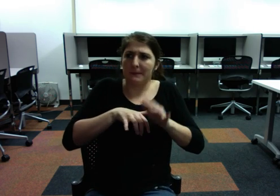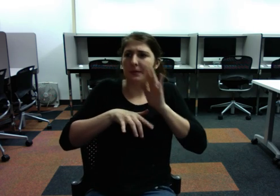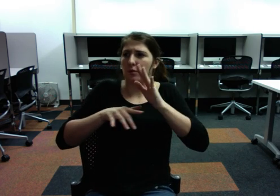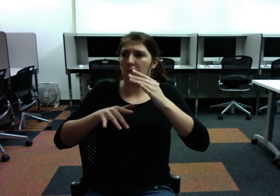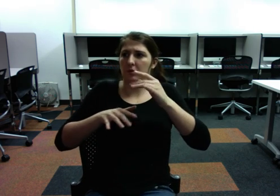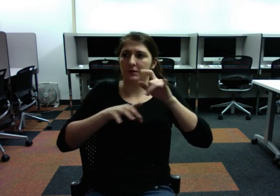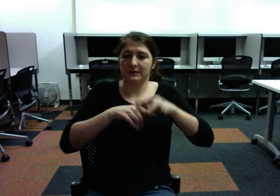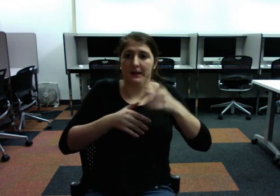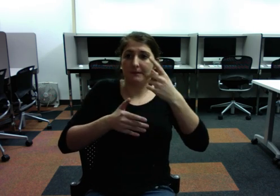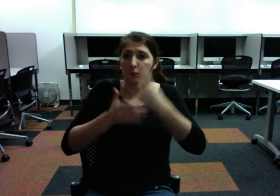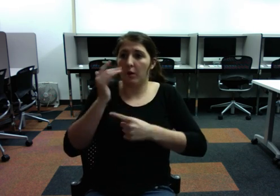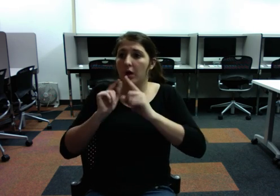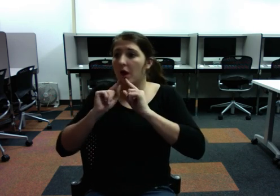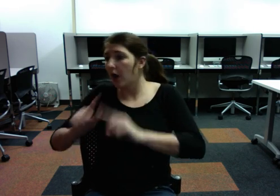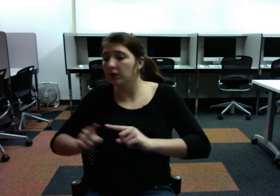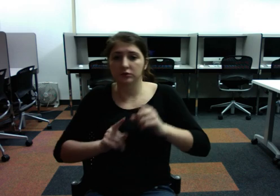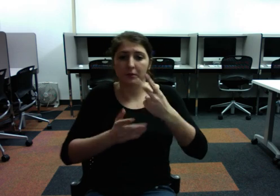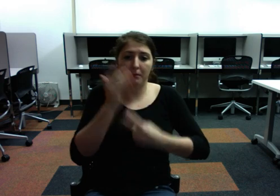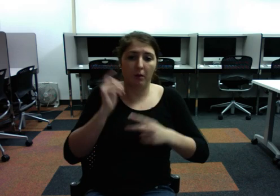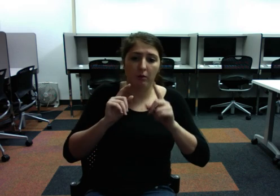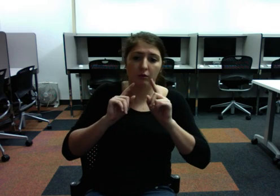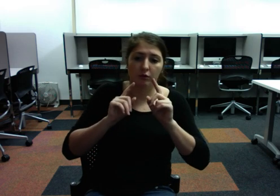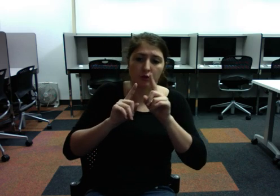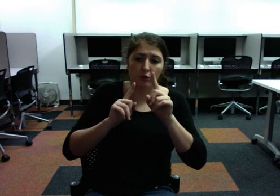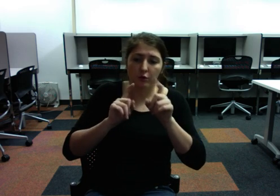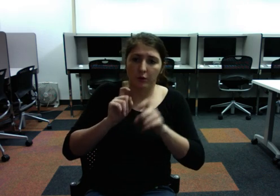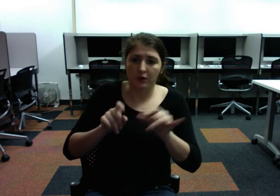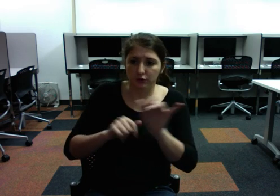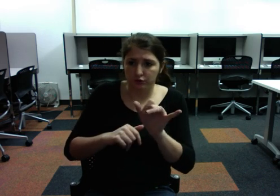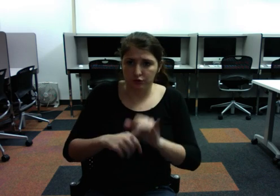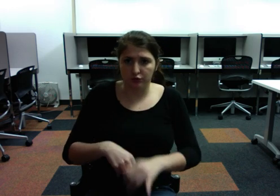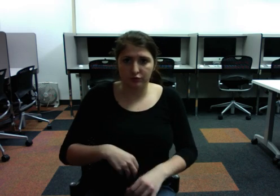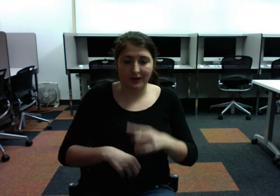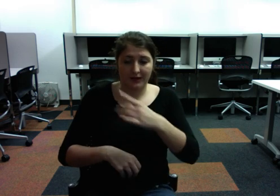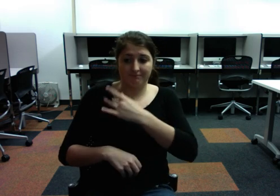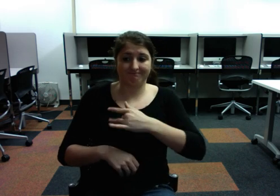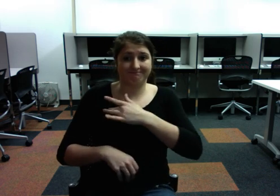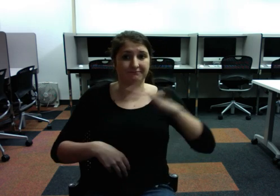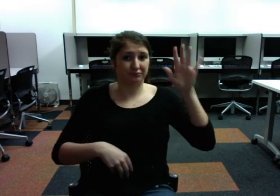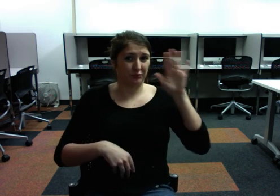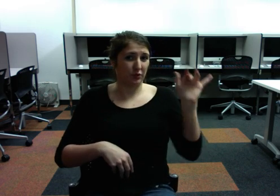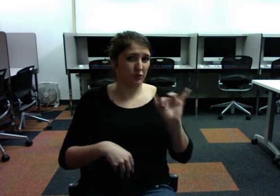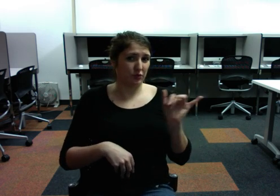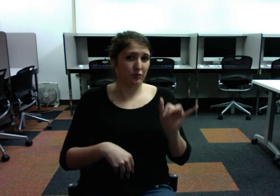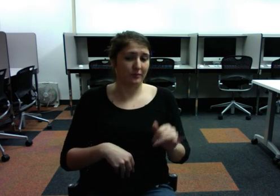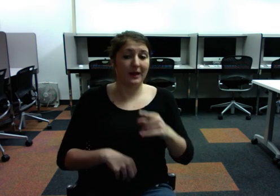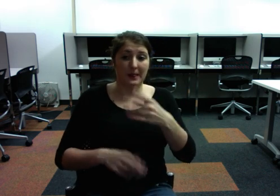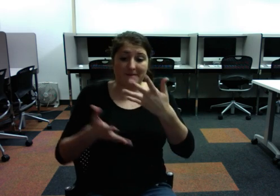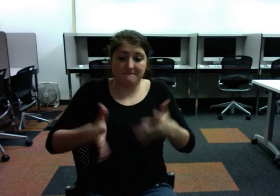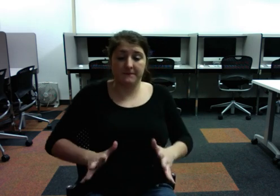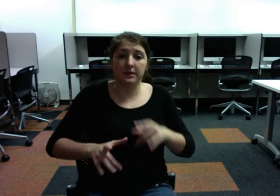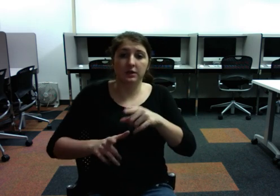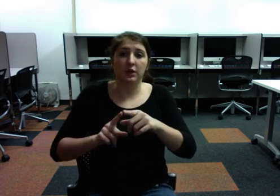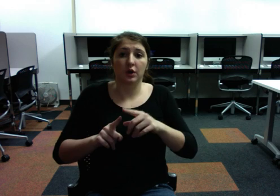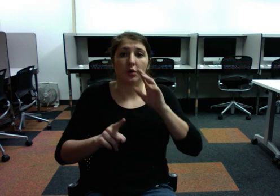oath. After the deposition process is over, that's when you usually get a trial date and you're off to trial. At any time from the